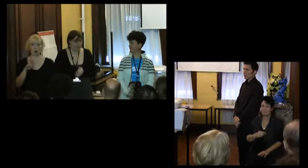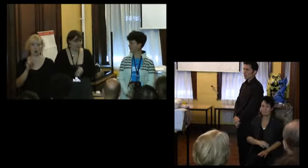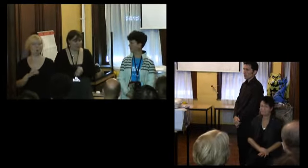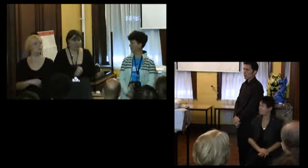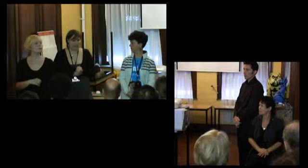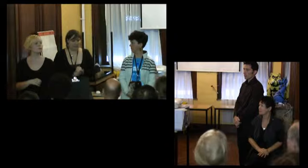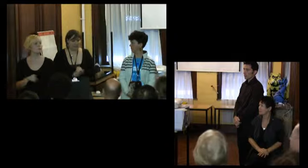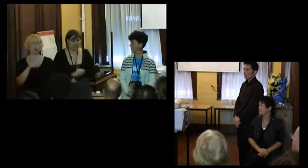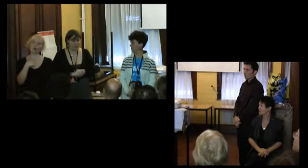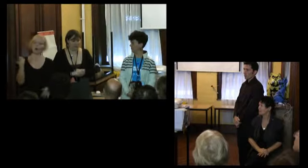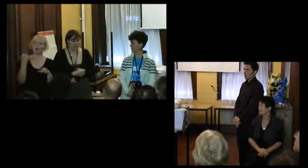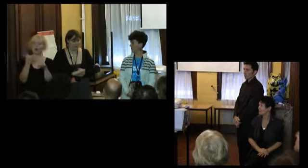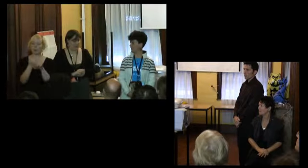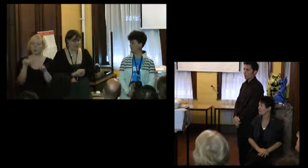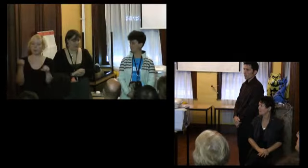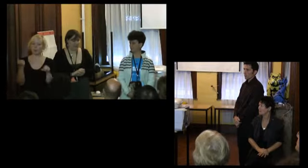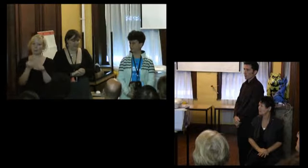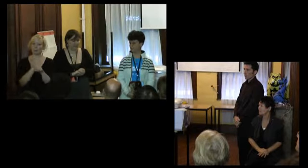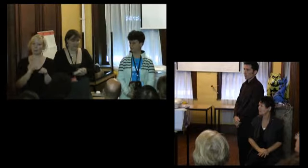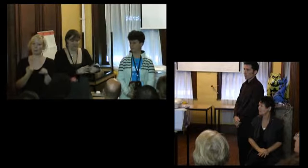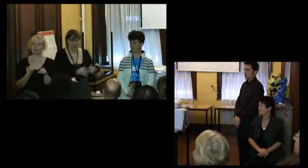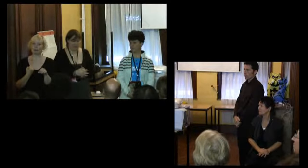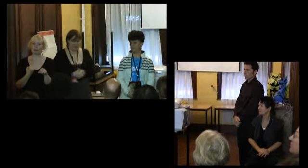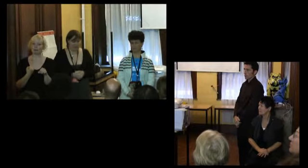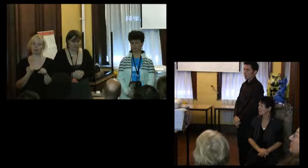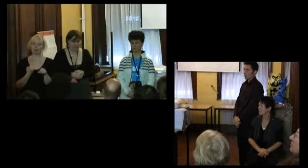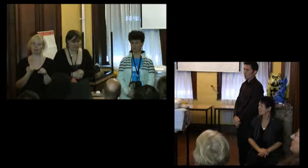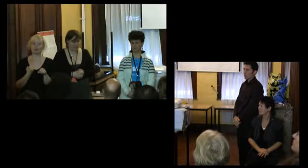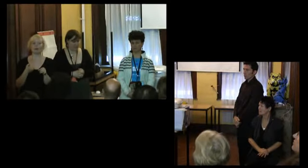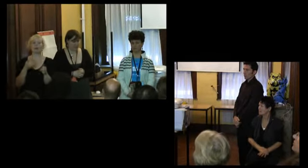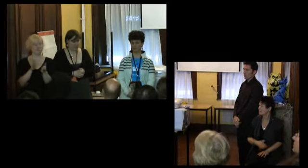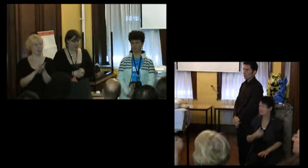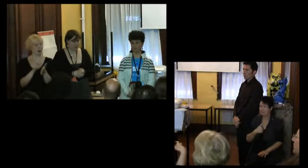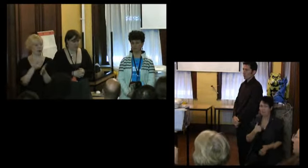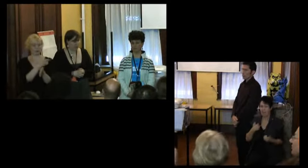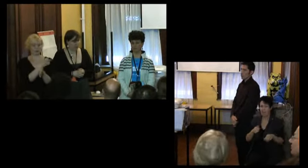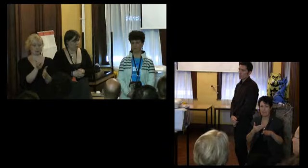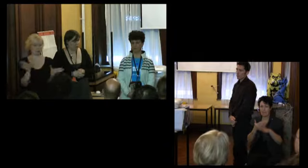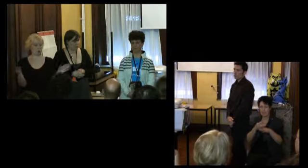And we've been working with this. I've been working with this group.